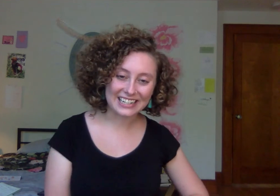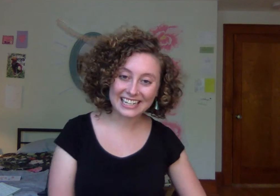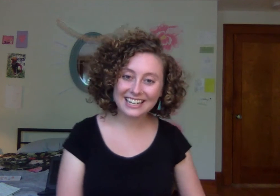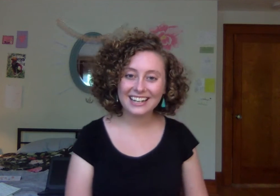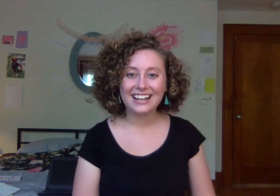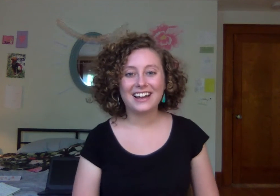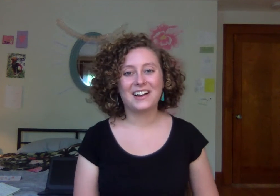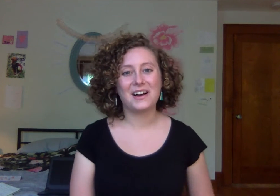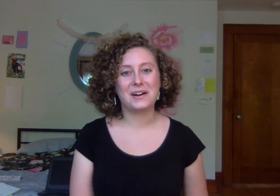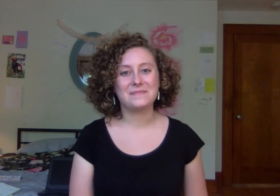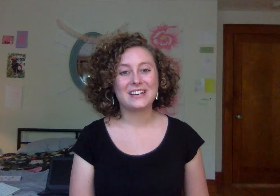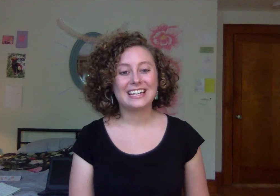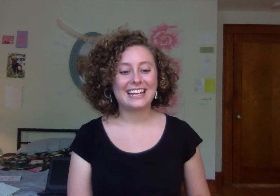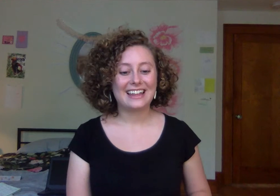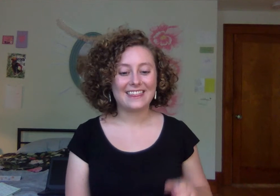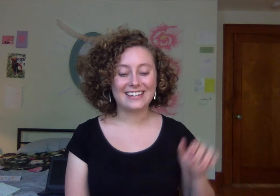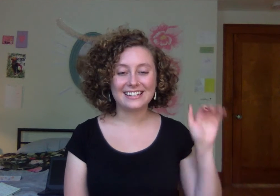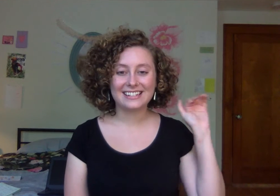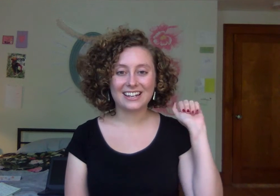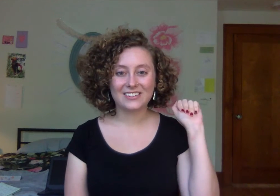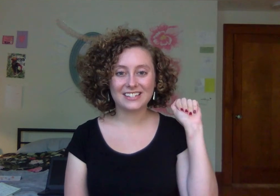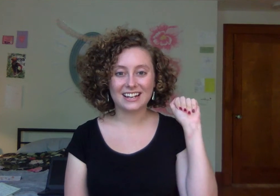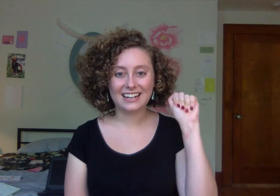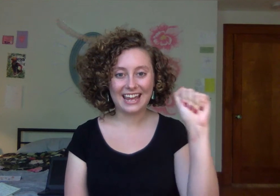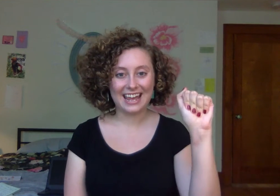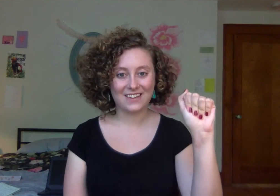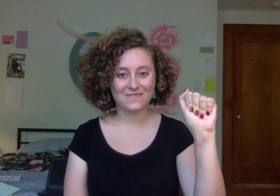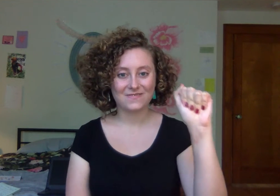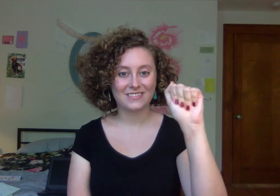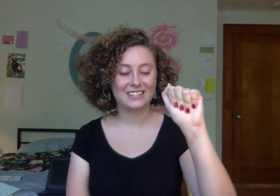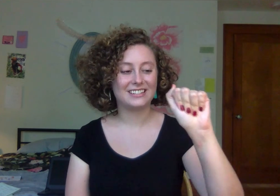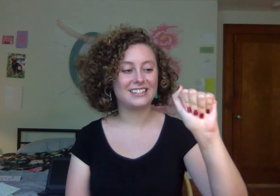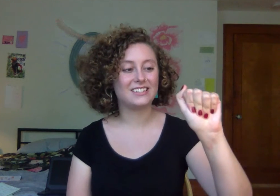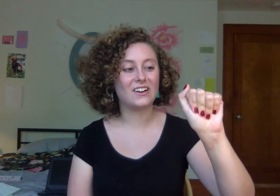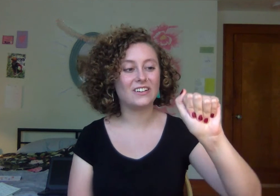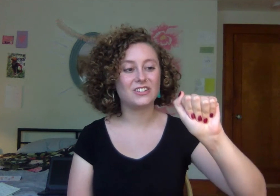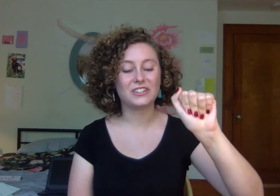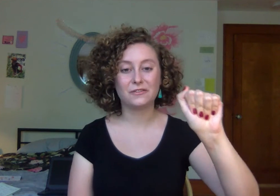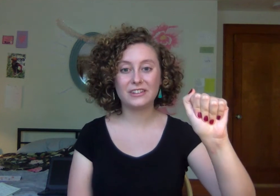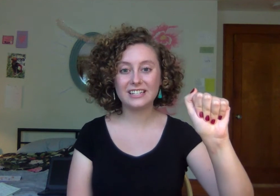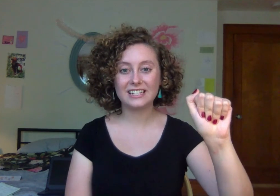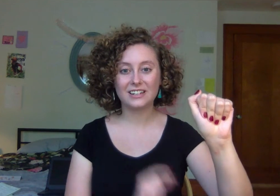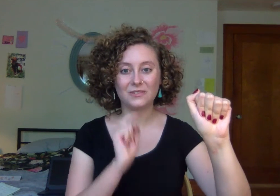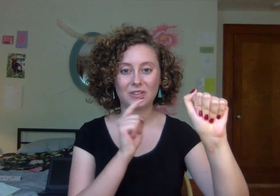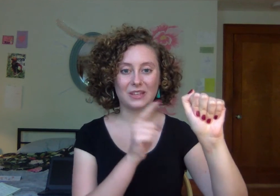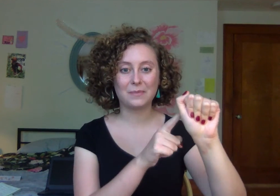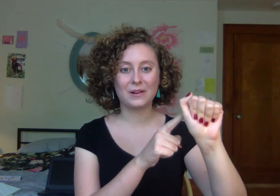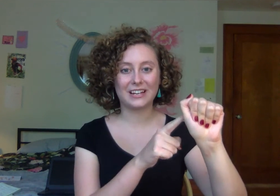started. This is how you sign A. So it's just a fist with your thumb on the